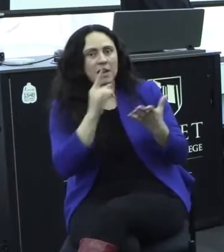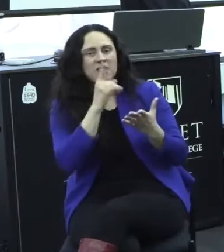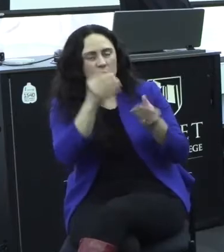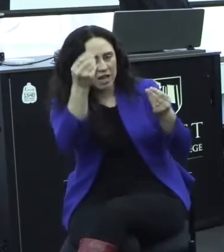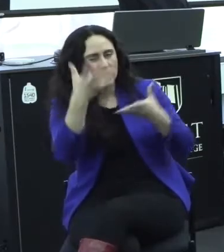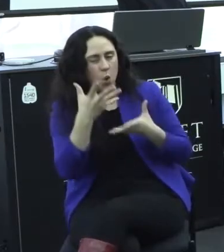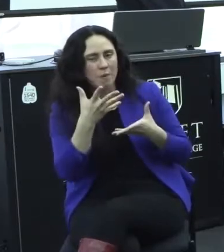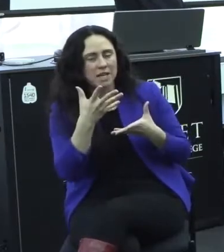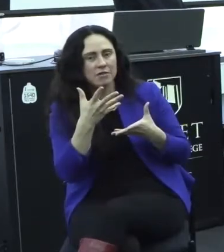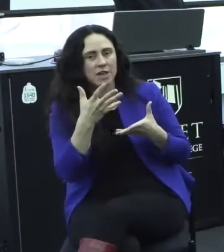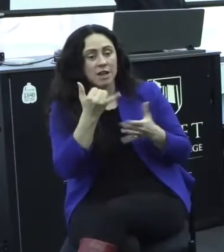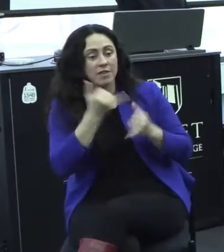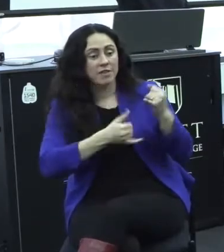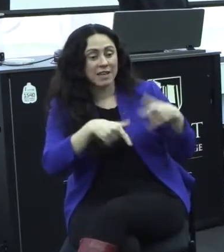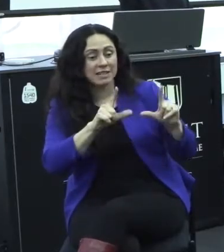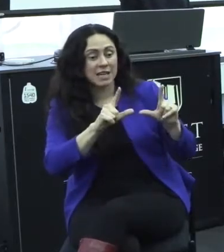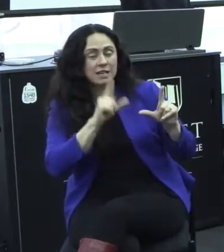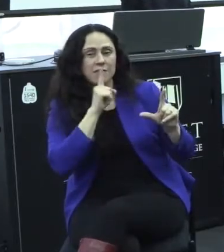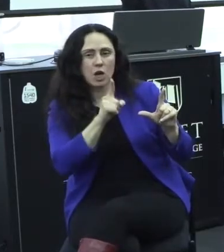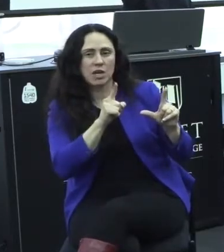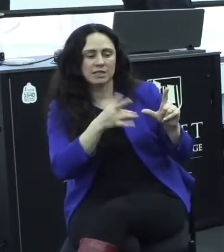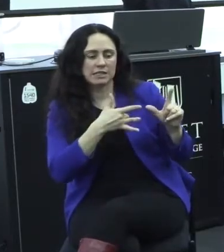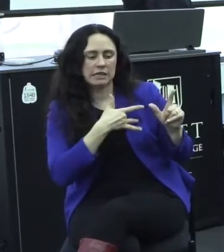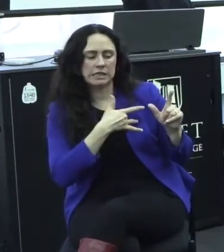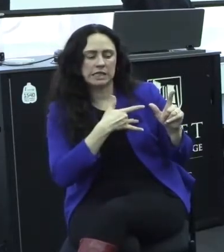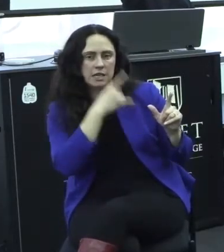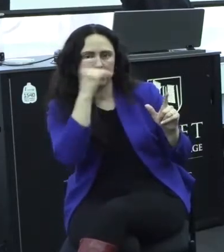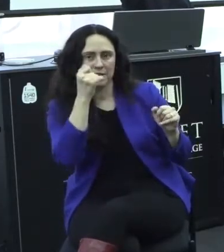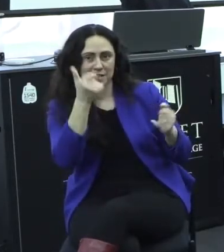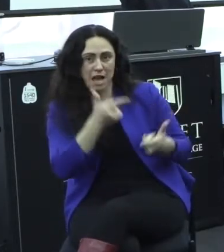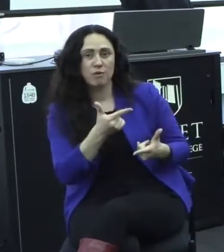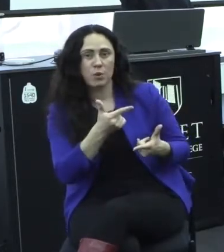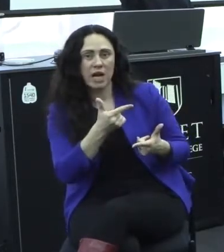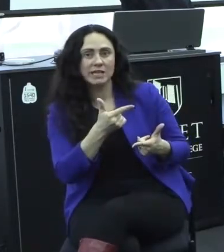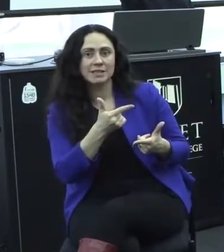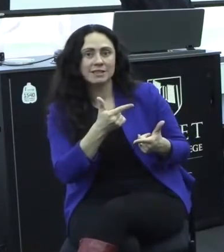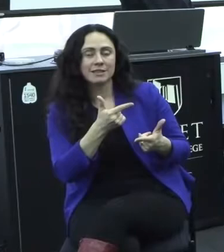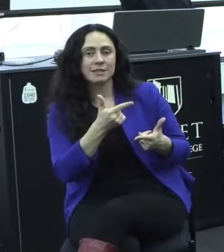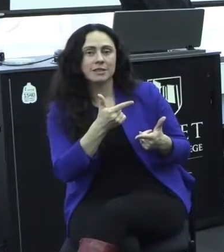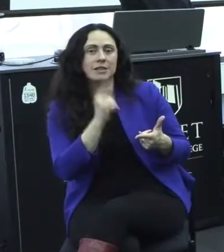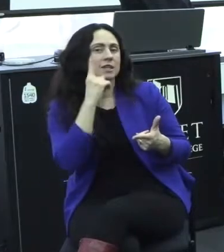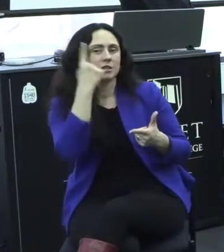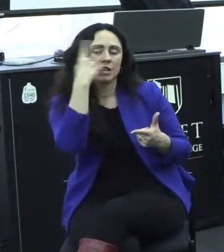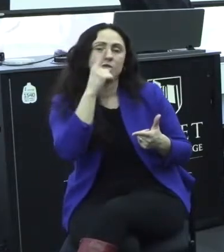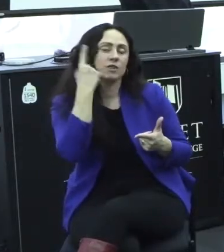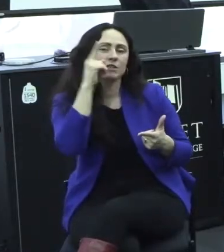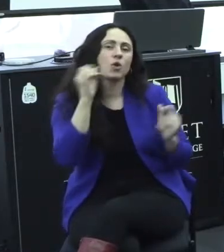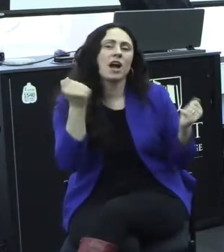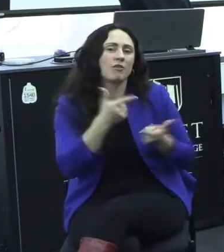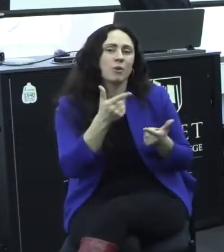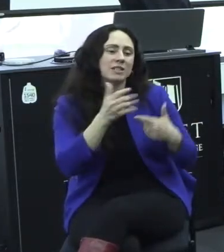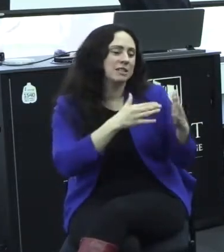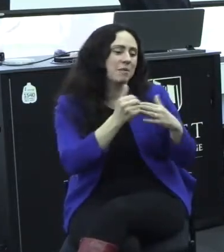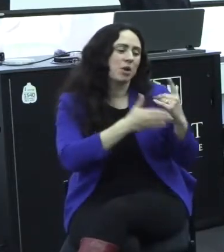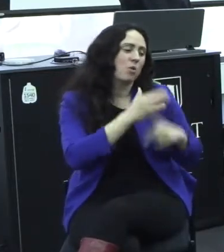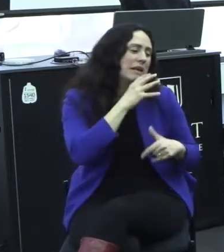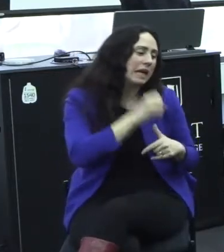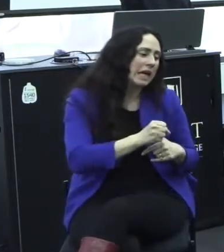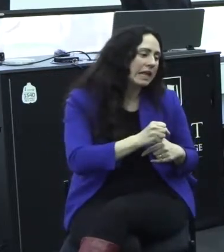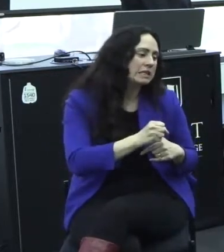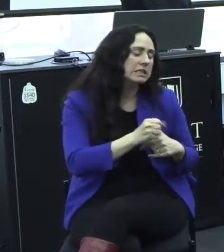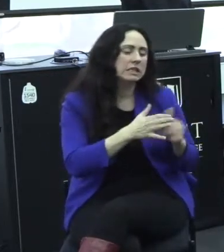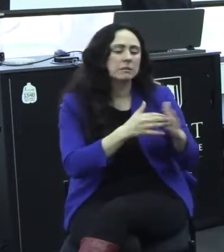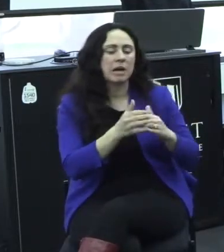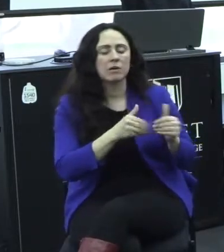was very, very touching, because everyone it's for everyone, no matter what age, no